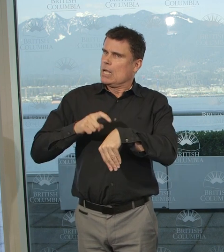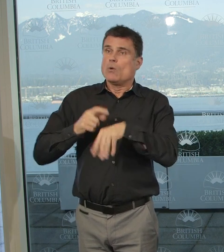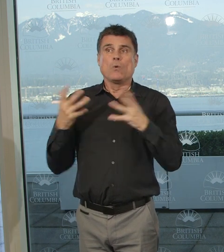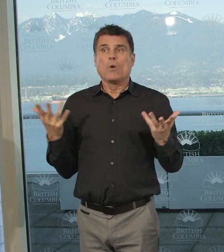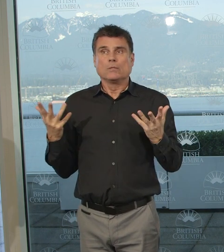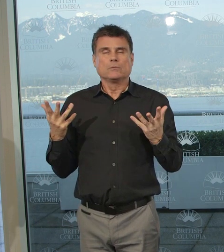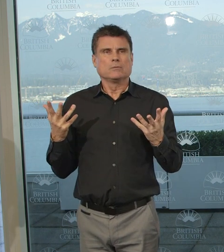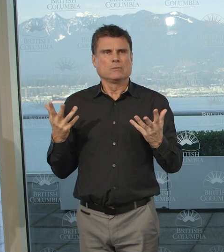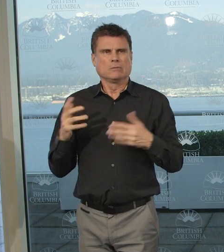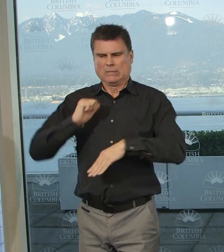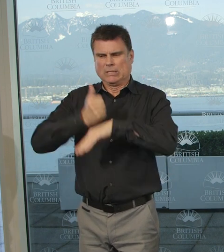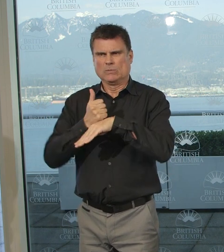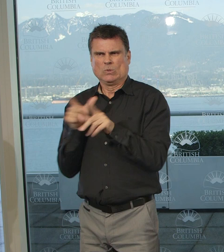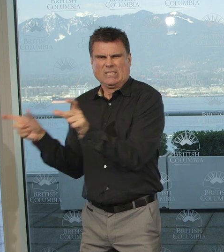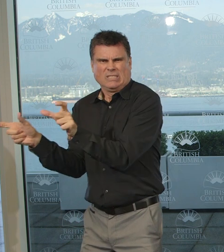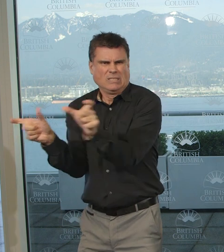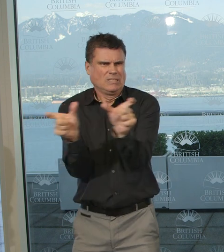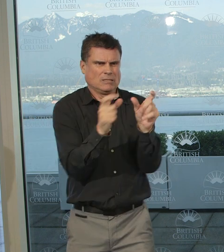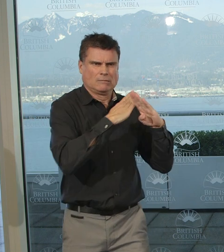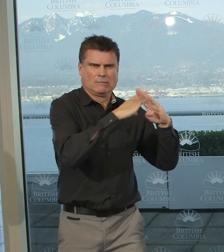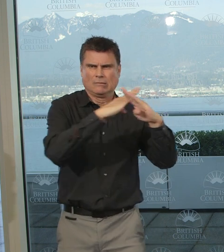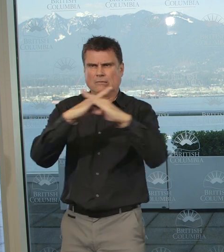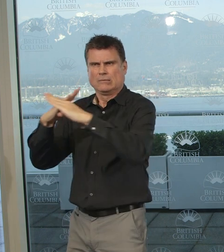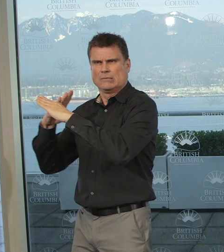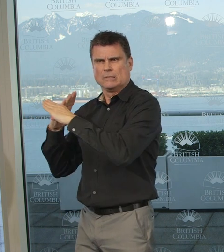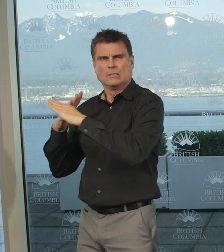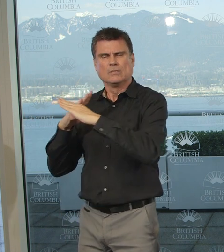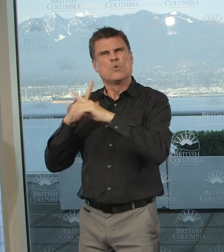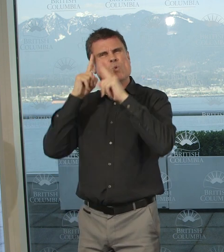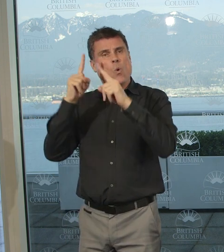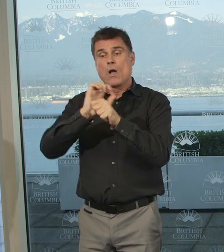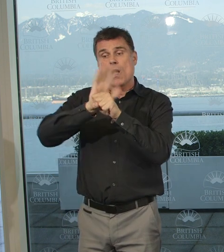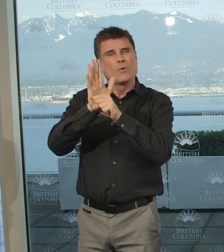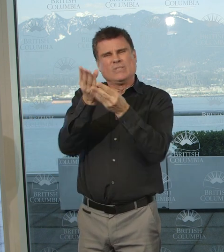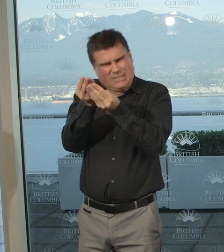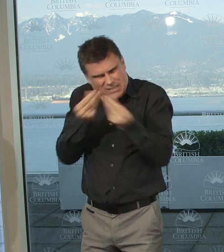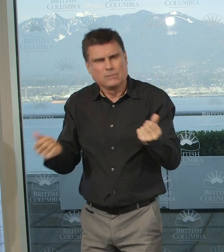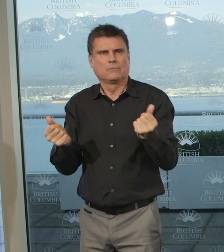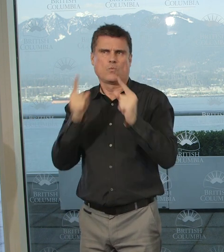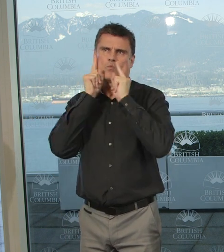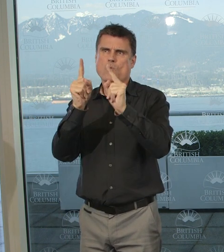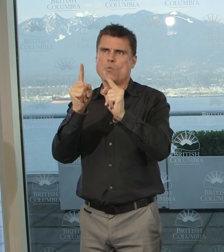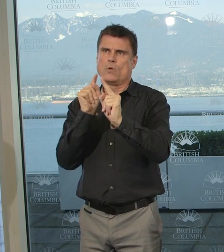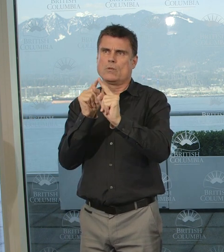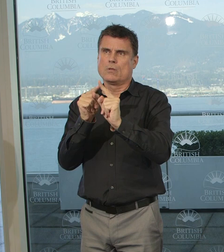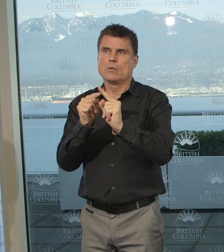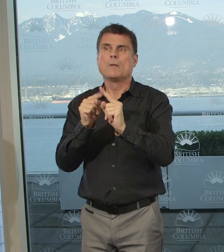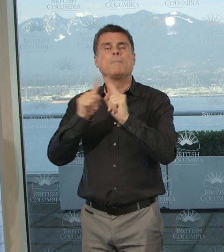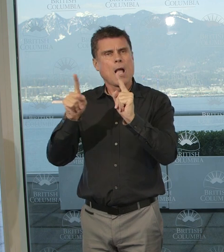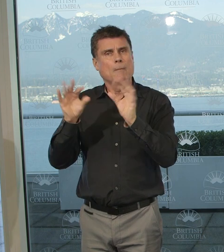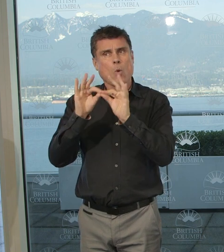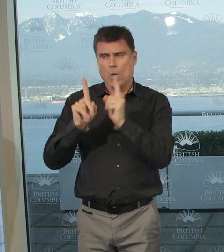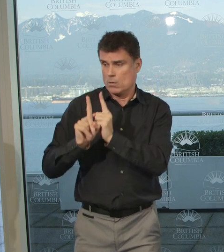transmission of this disease. We need to stay connected while we're staying apart. And we need to take care of each other while we're